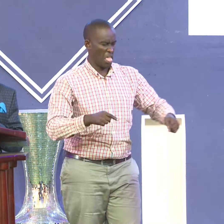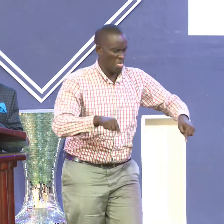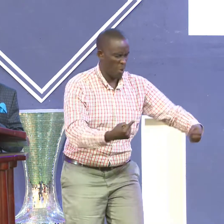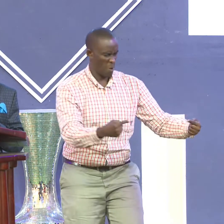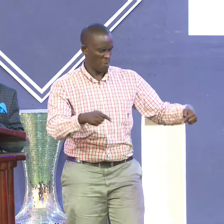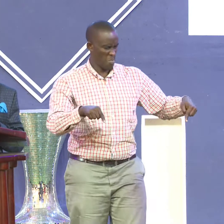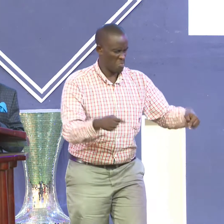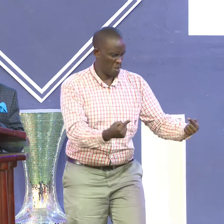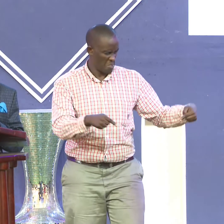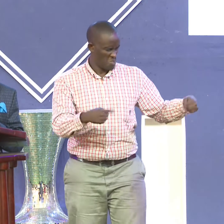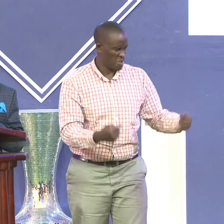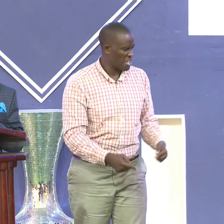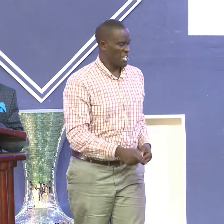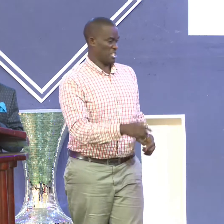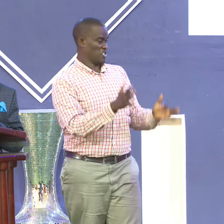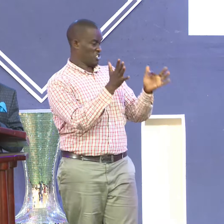Verse 52.